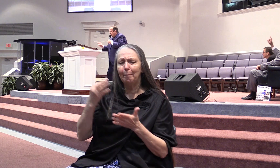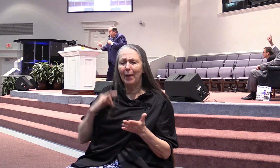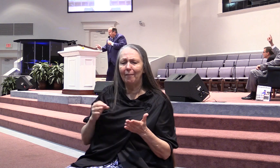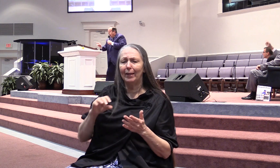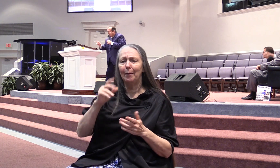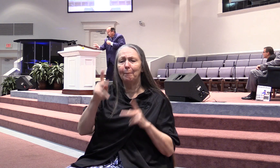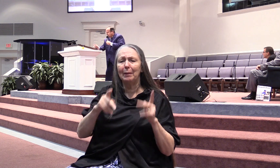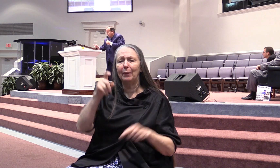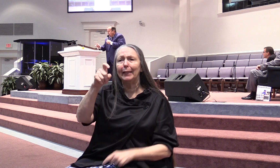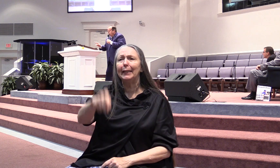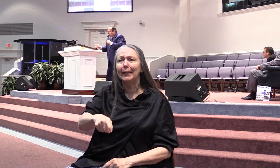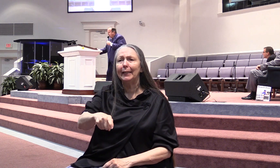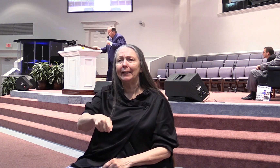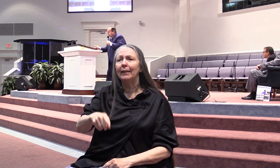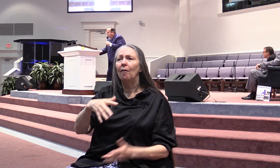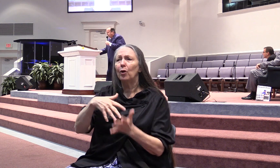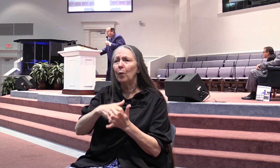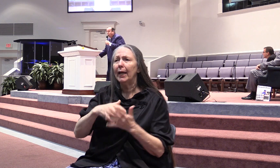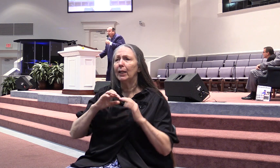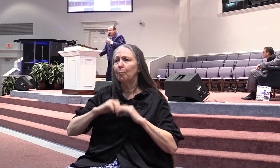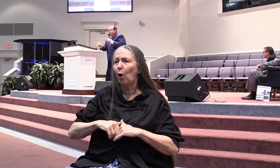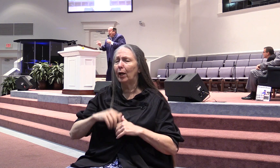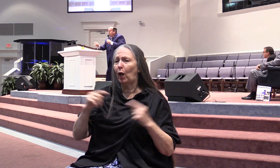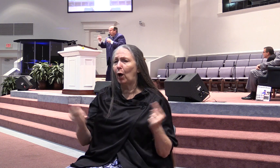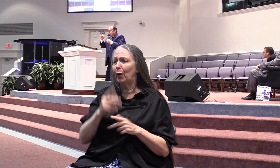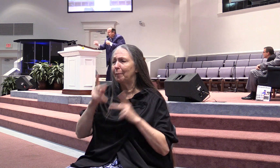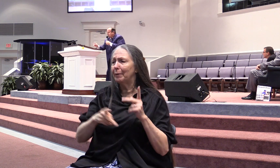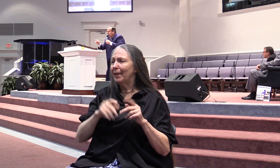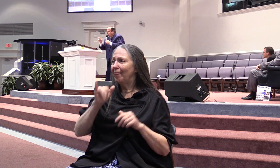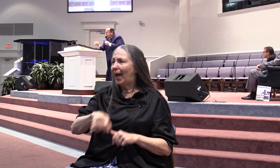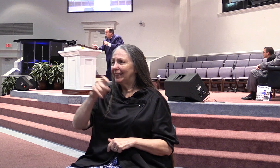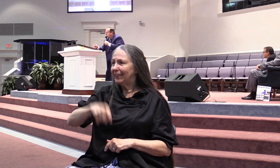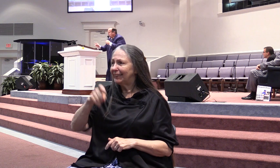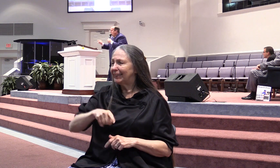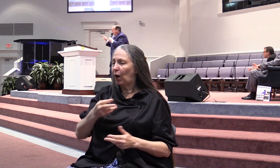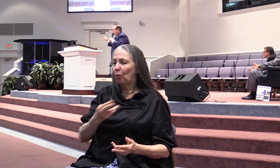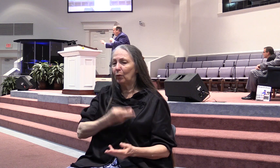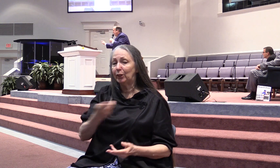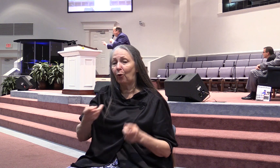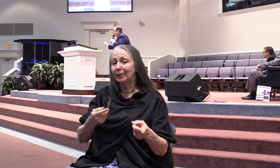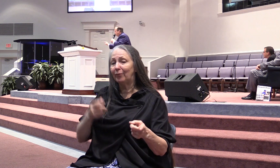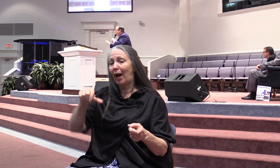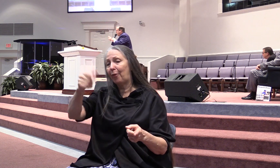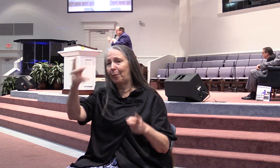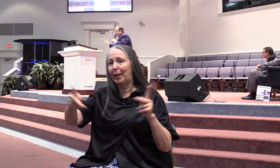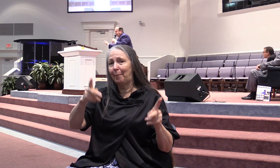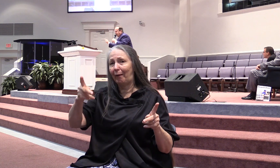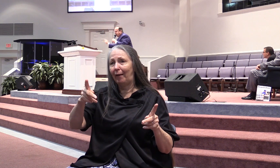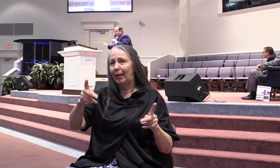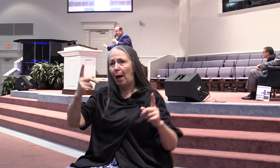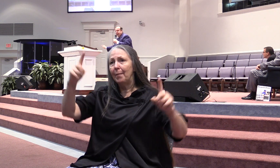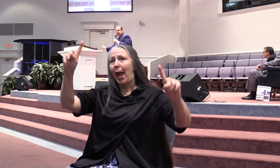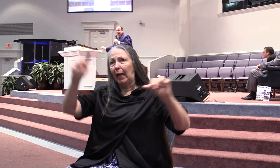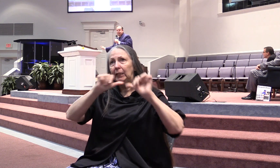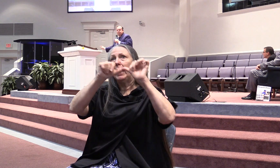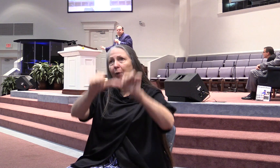in need. That grain existed for the weak and the broken and the hurting. That was the necessary resources for somebody else to make it